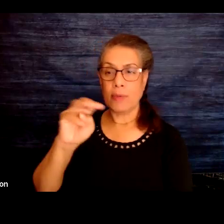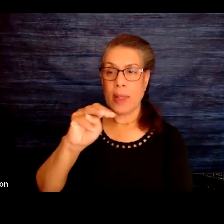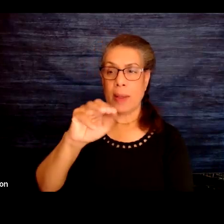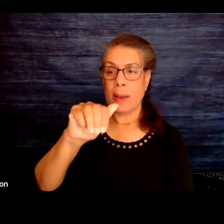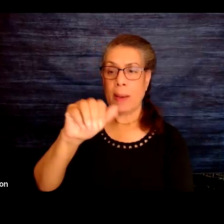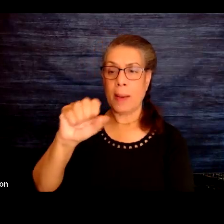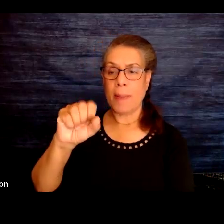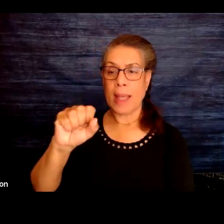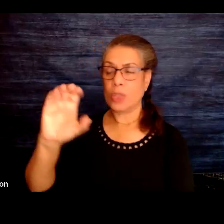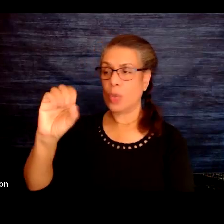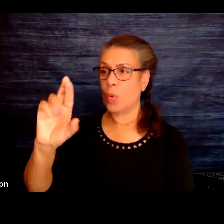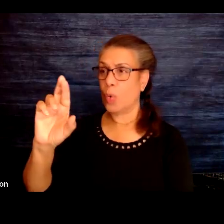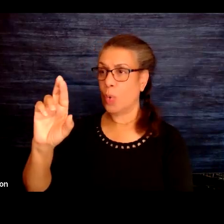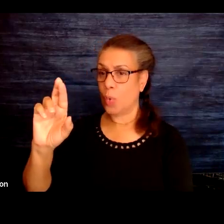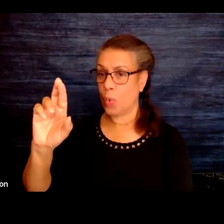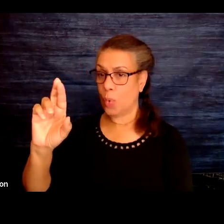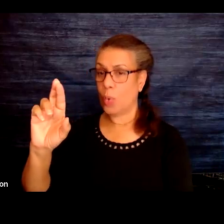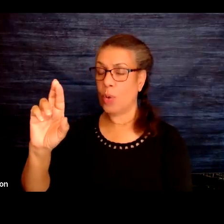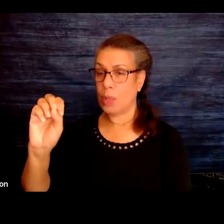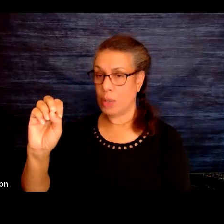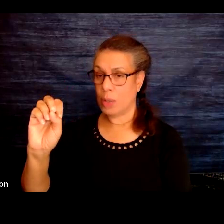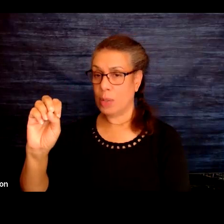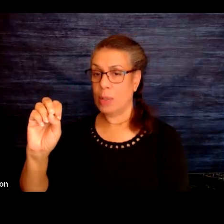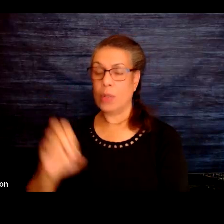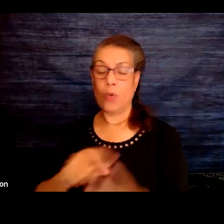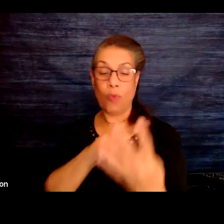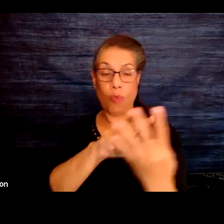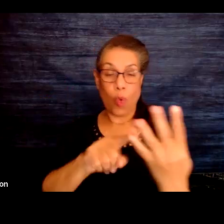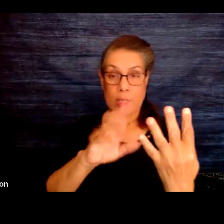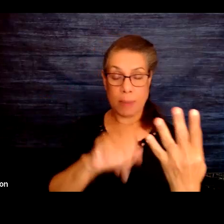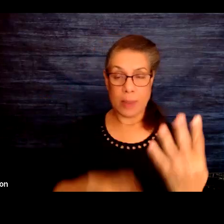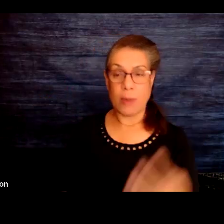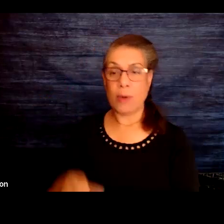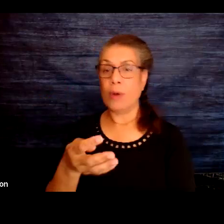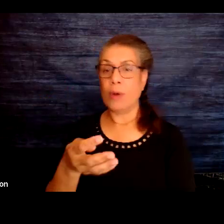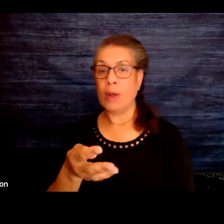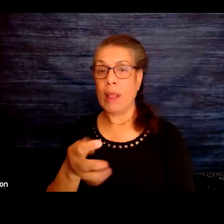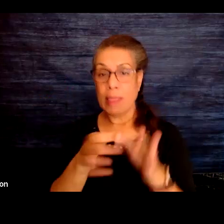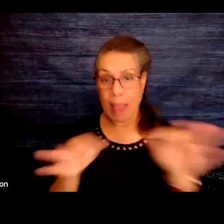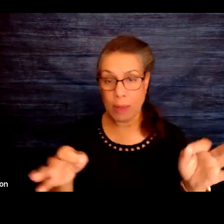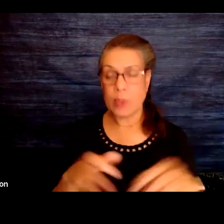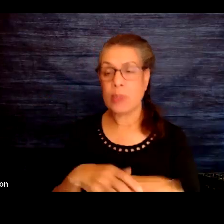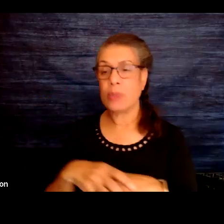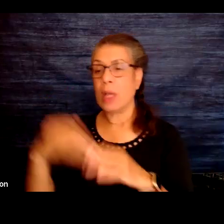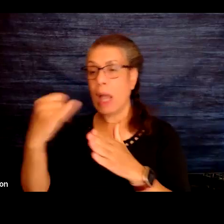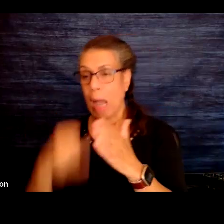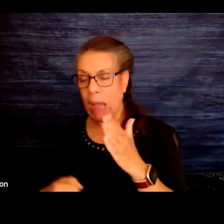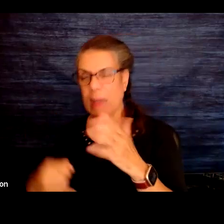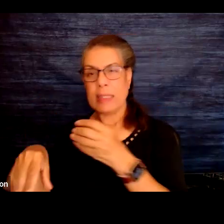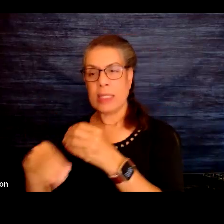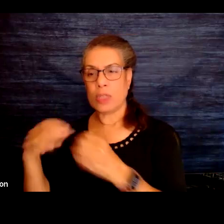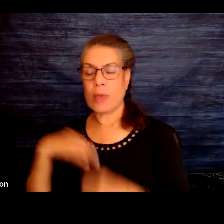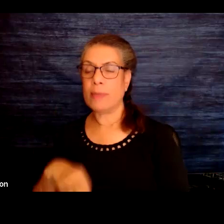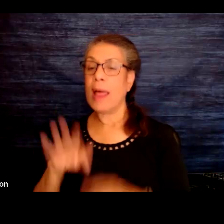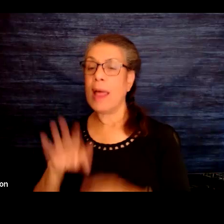requirement, the 4 core subject areas, plus foreign language, arts, and then additional elective credits. The light